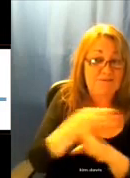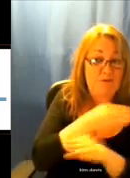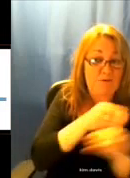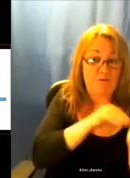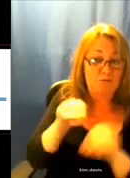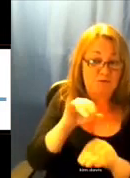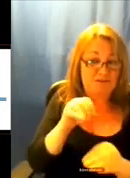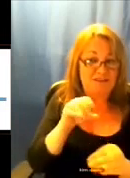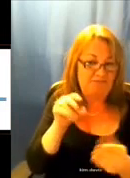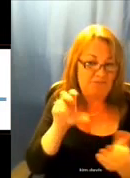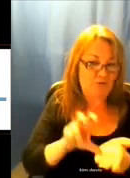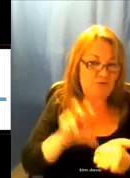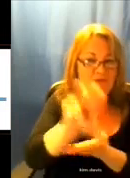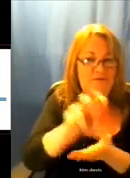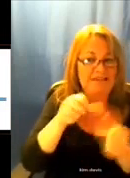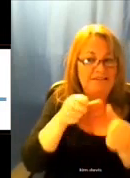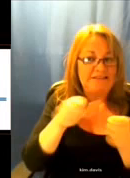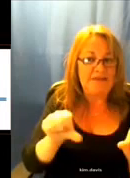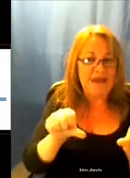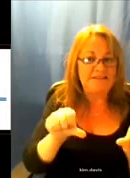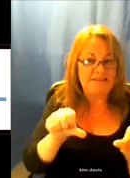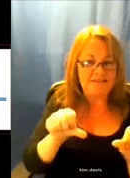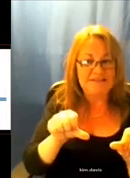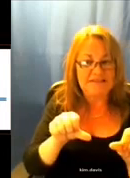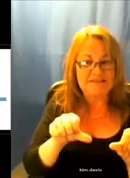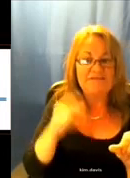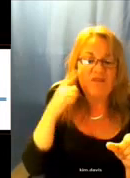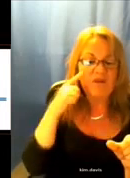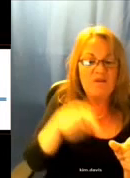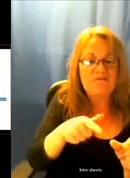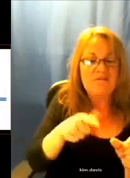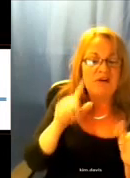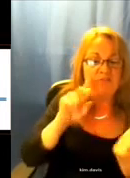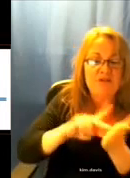Rent and security deposits prior to moving in.